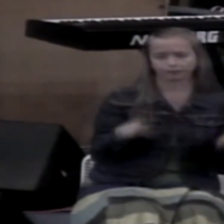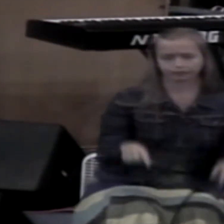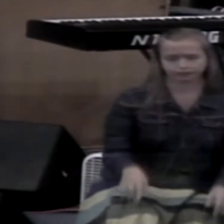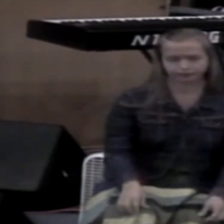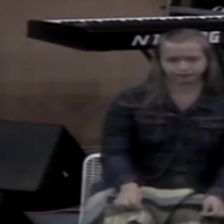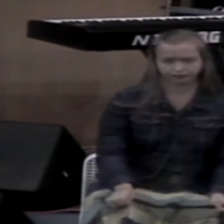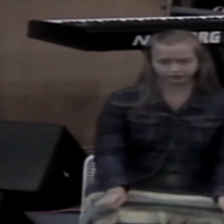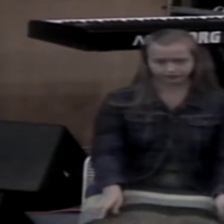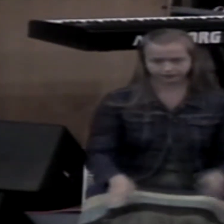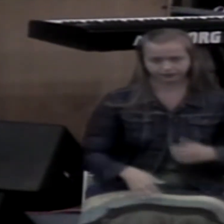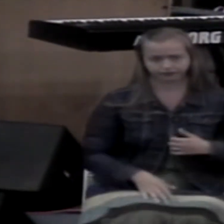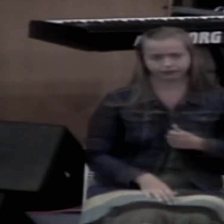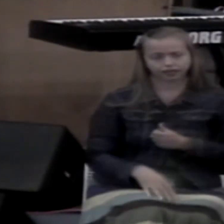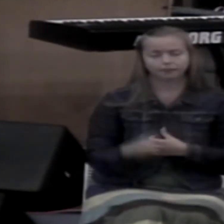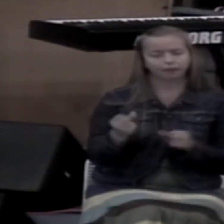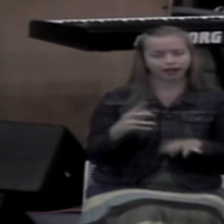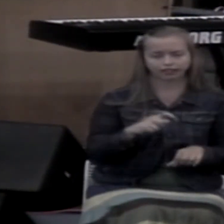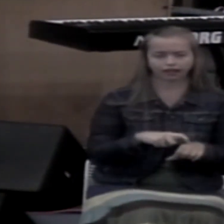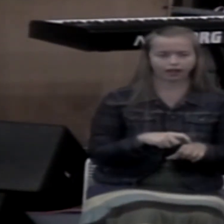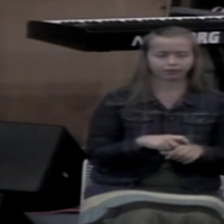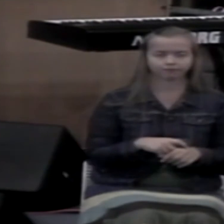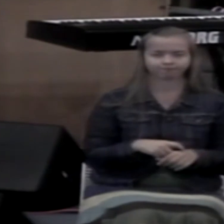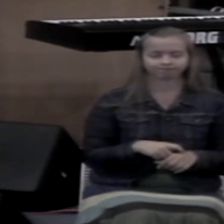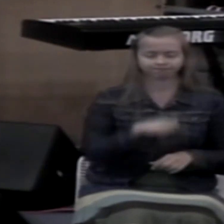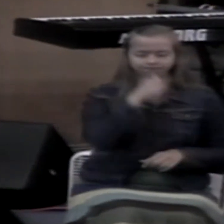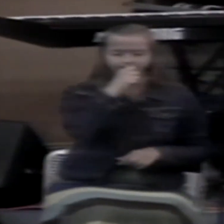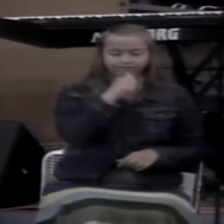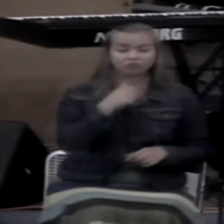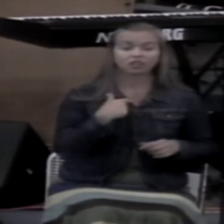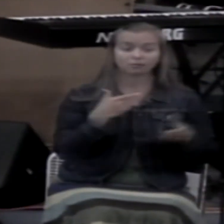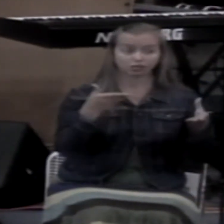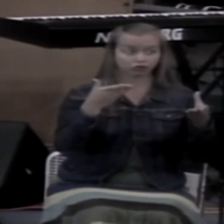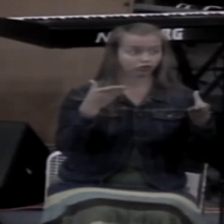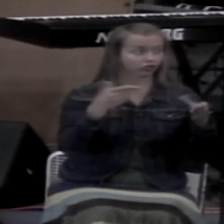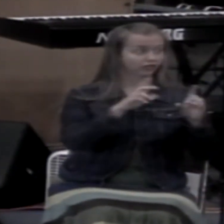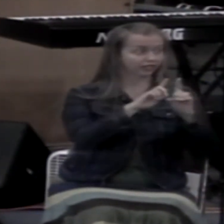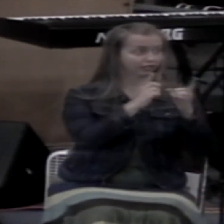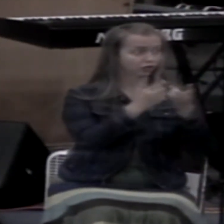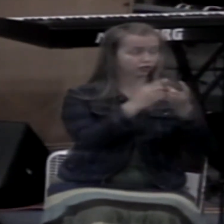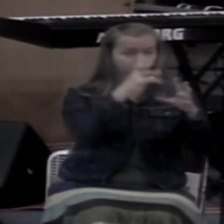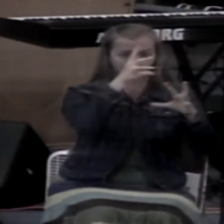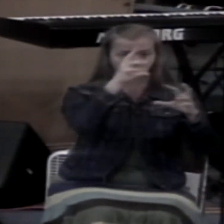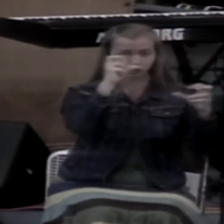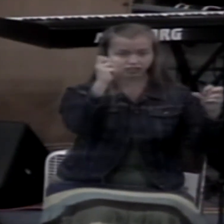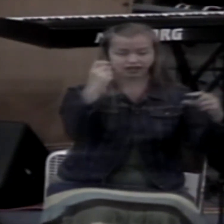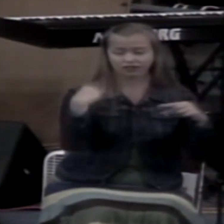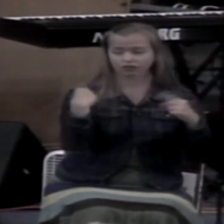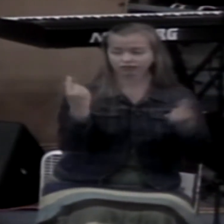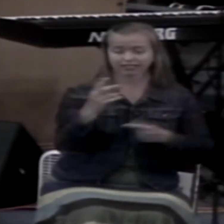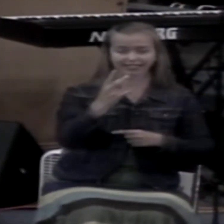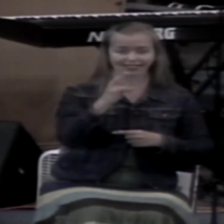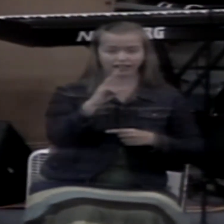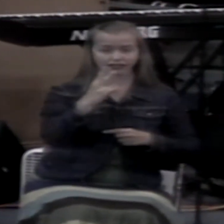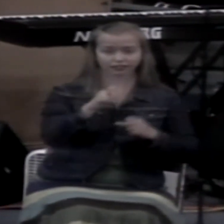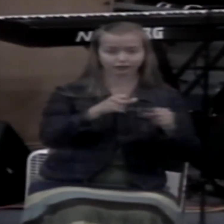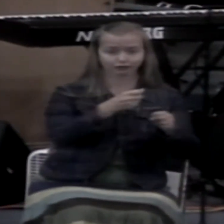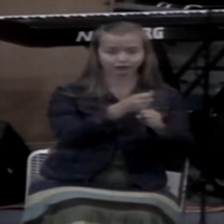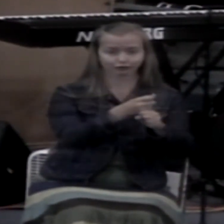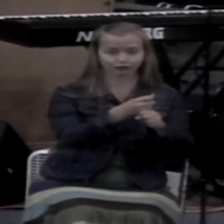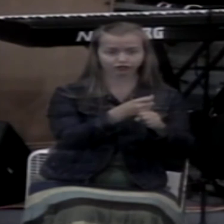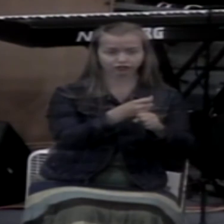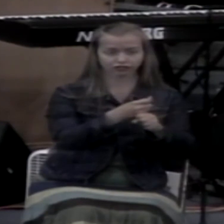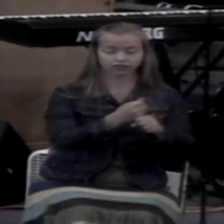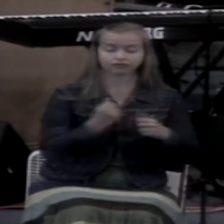district superintendent, you don't have a vote. You have a voice, but you don't have a vote. And you may be able to convince the men, but there were times in